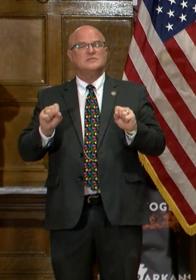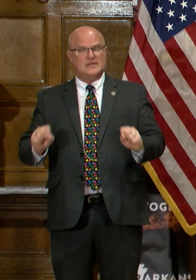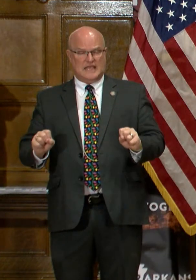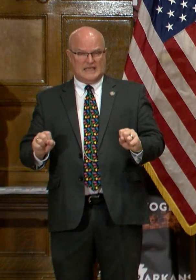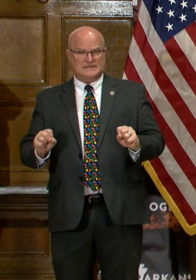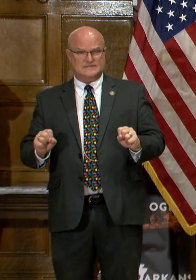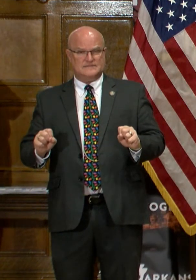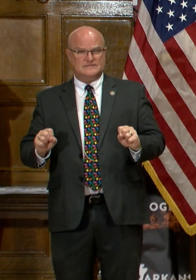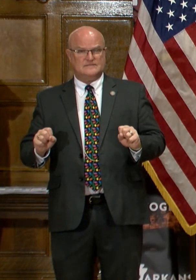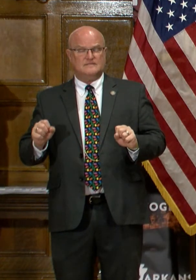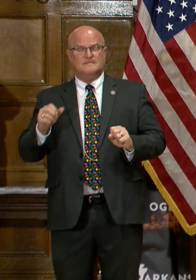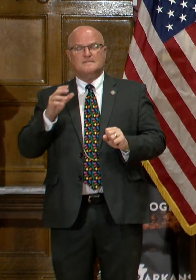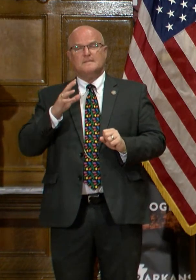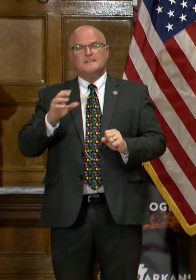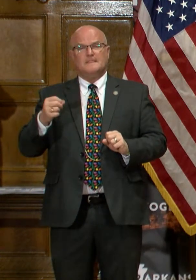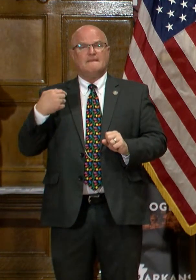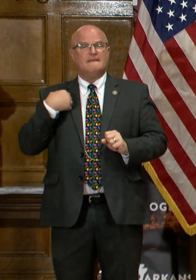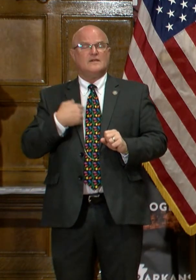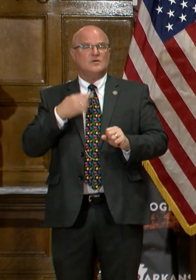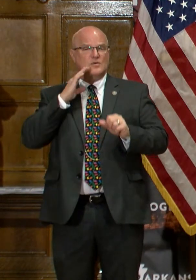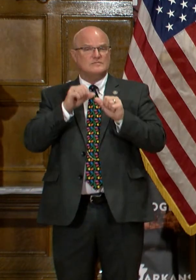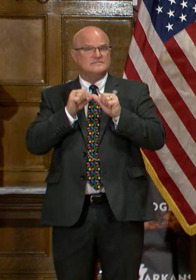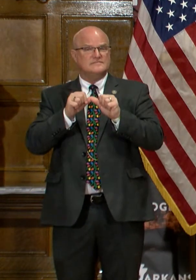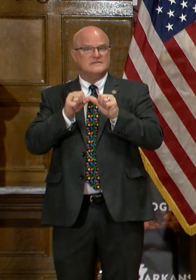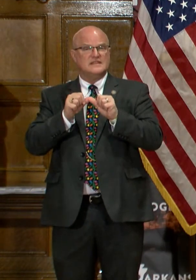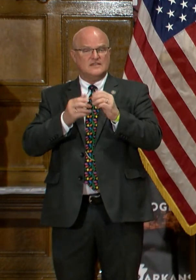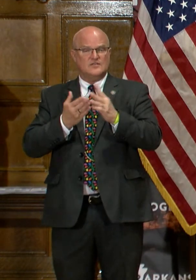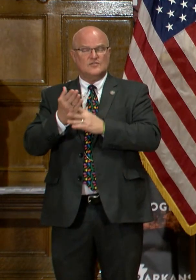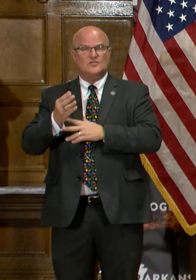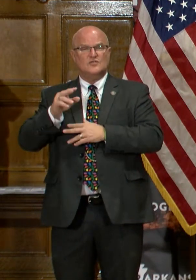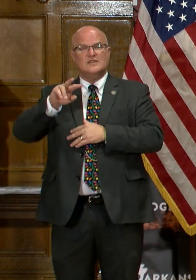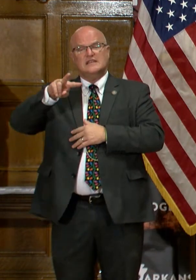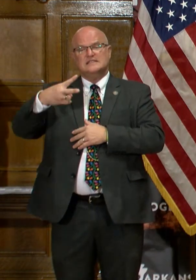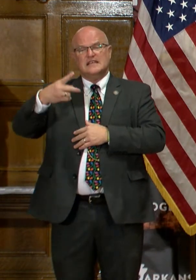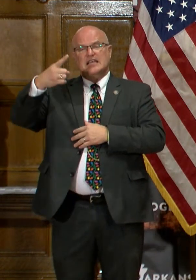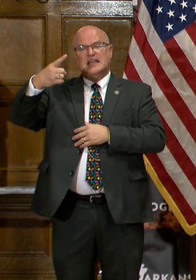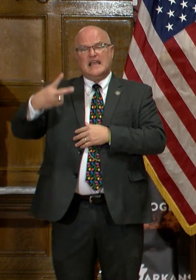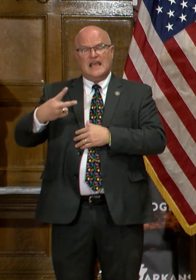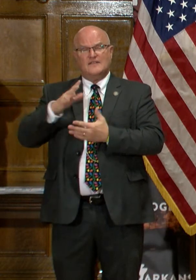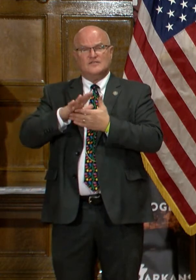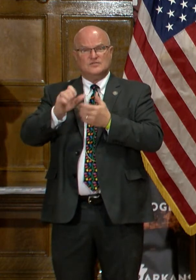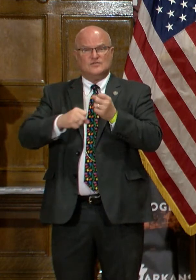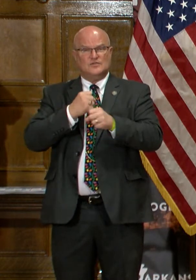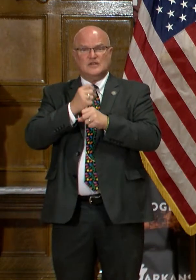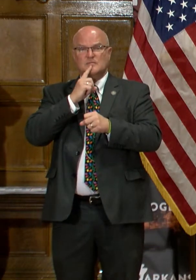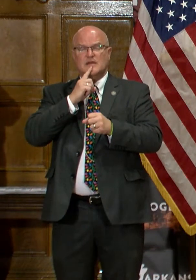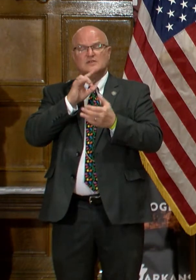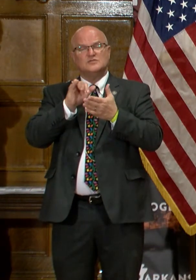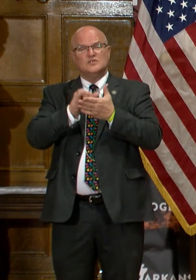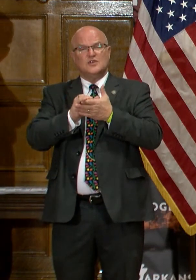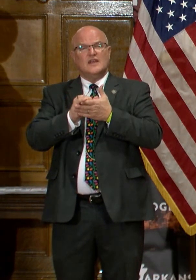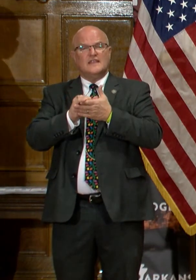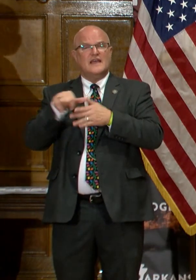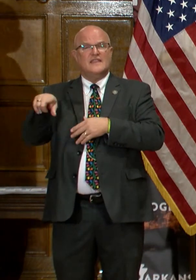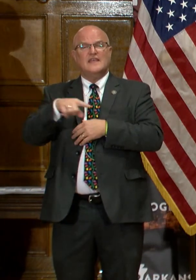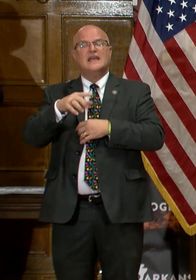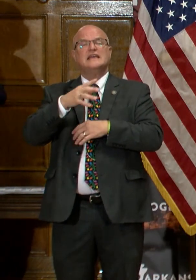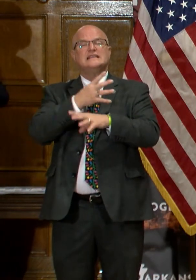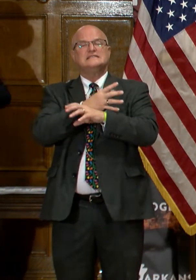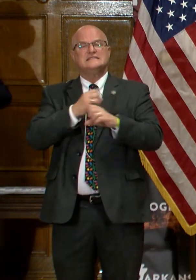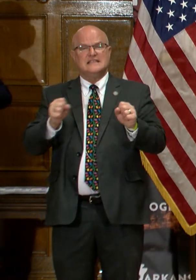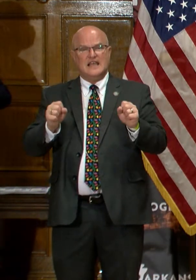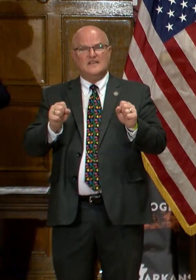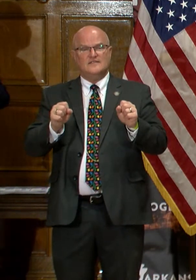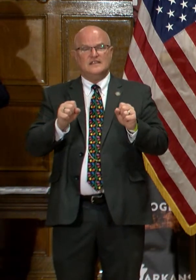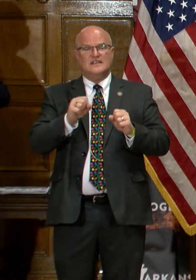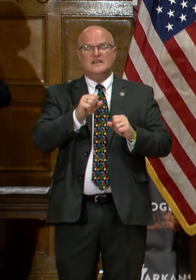possibly can. And we will continue through the second half of the school year to work with districts to make sure that they can safely